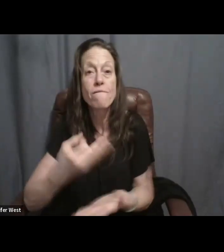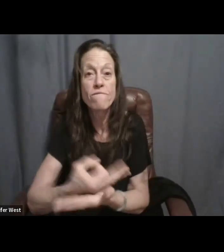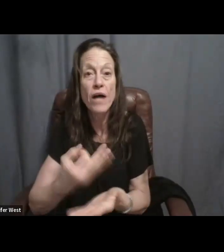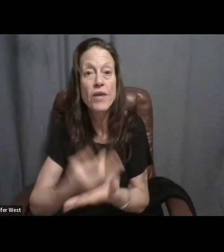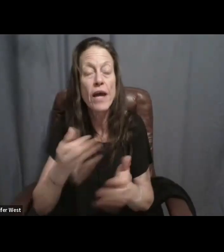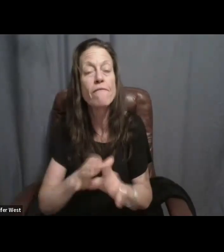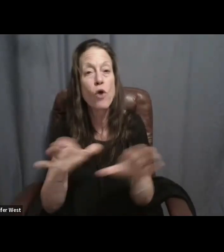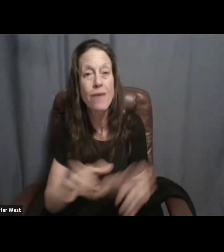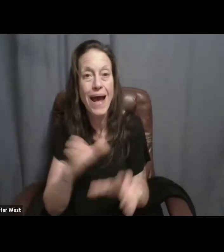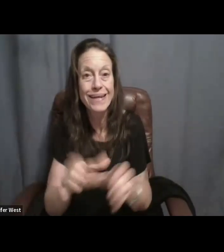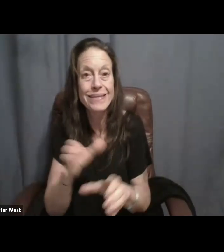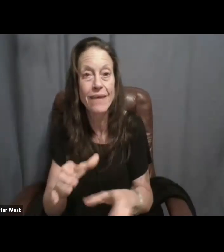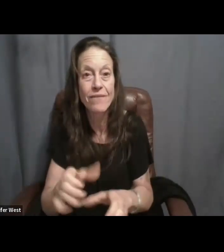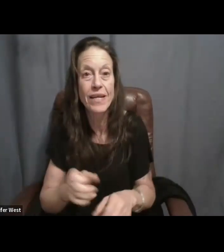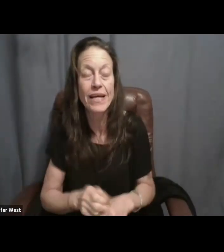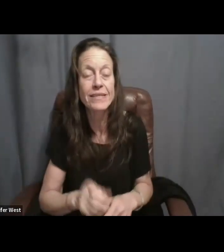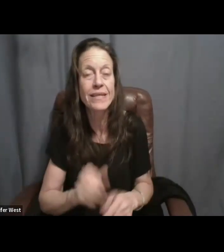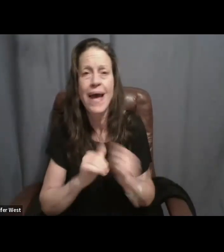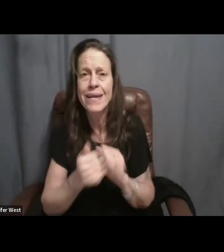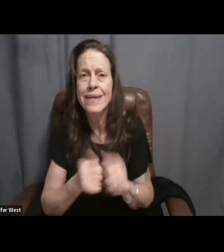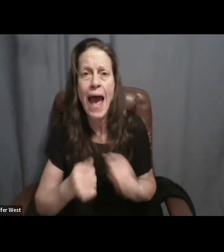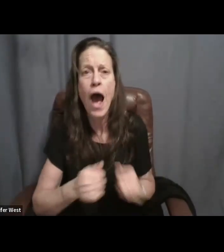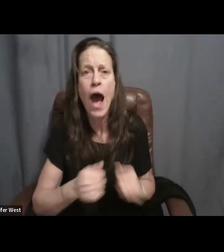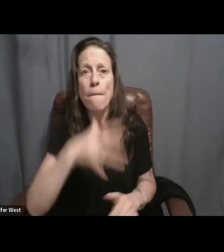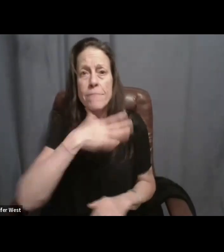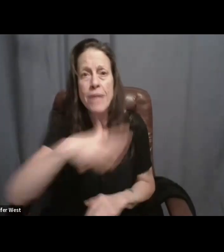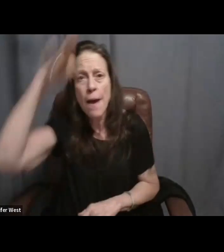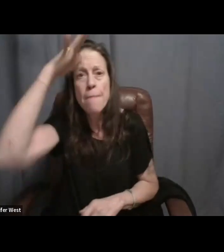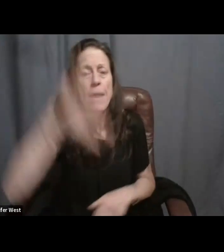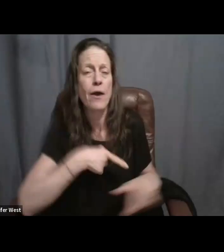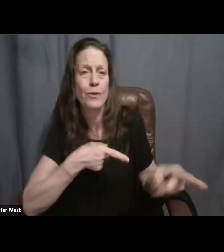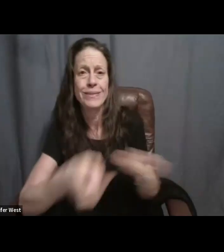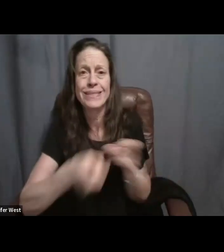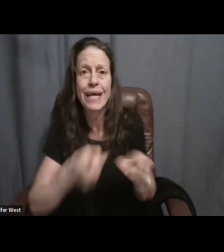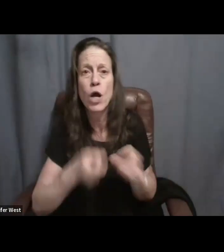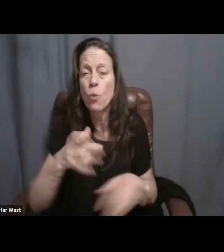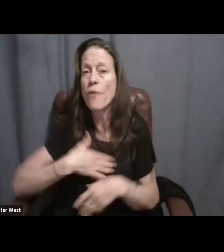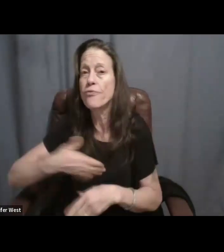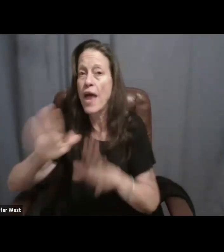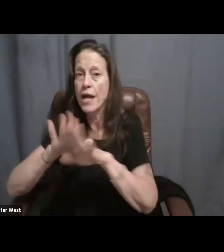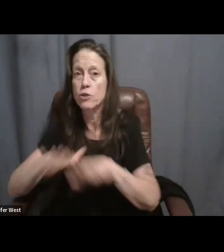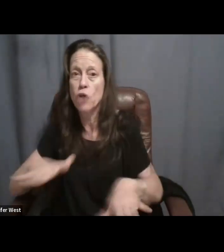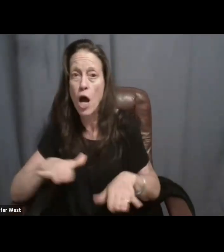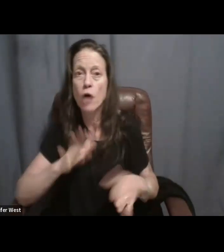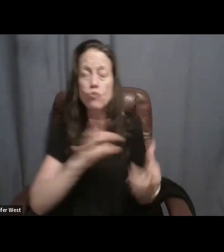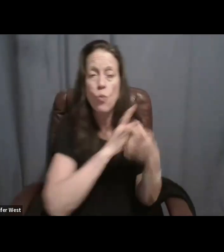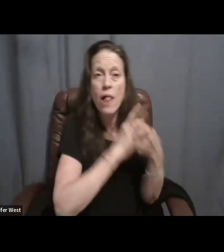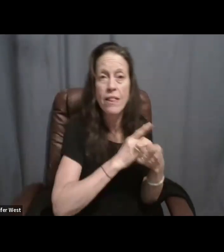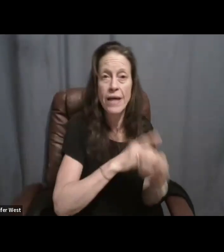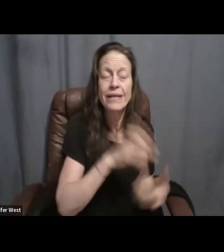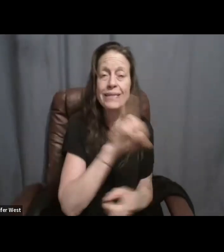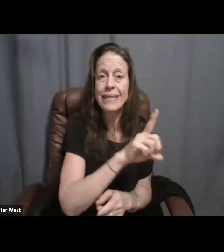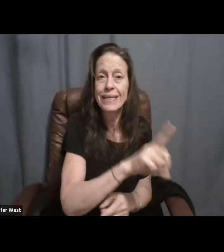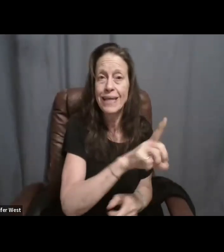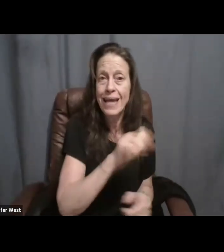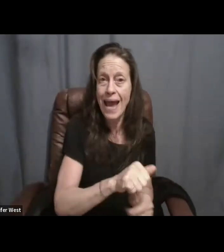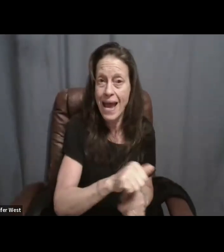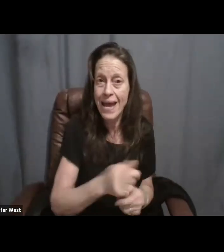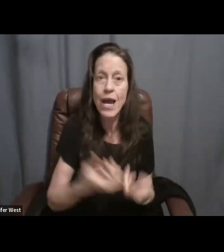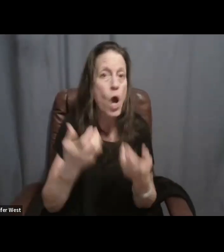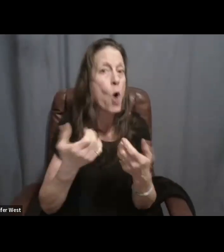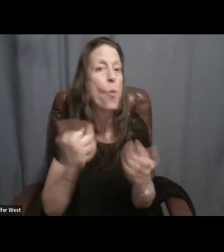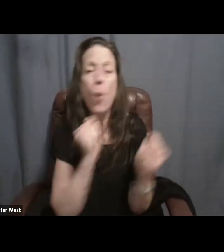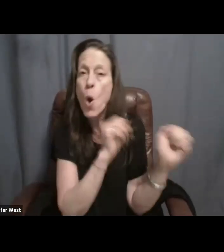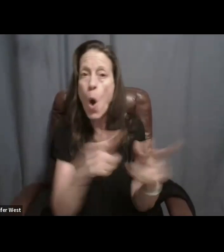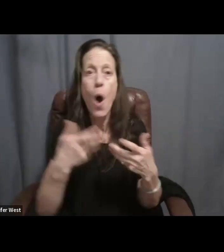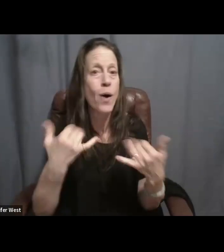So I think all of us who have been involved with self-direction one way or another, we're all still getting our footing to figure out